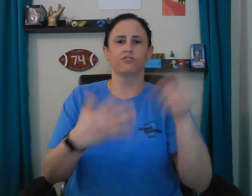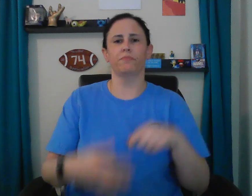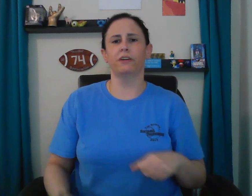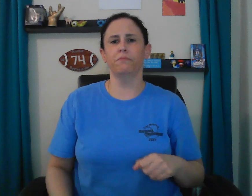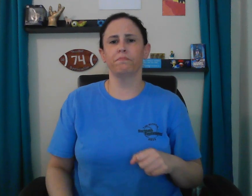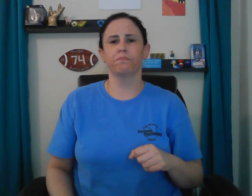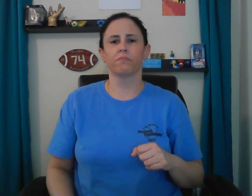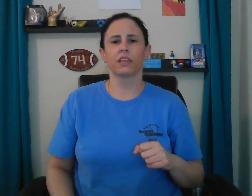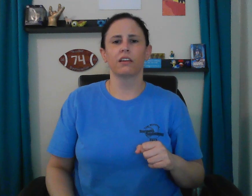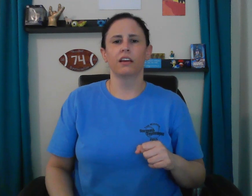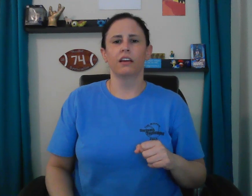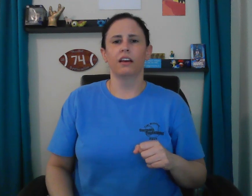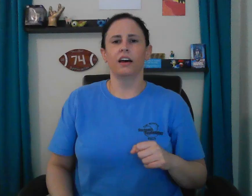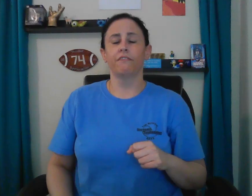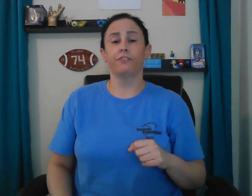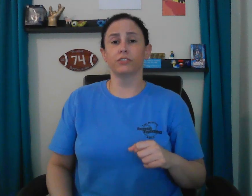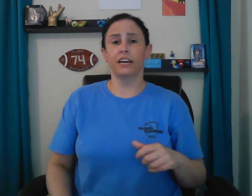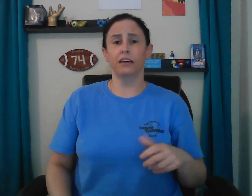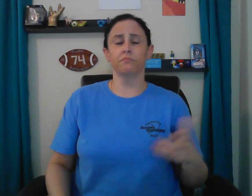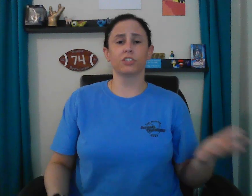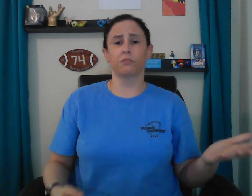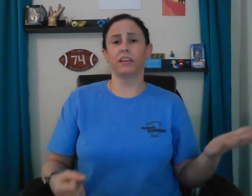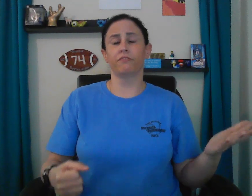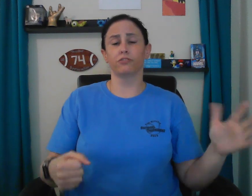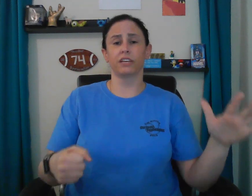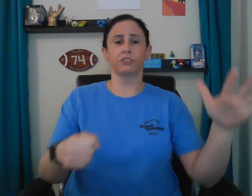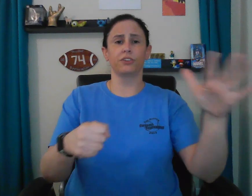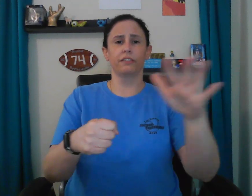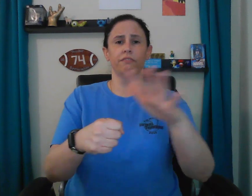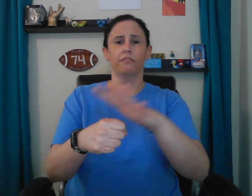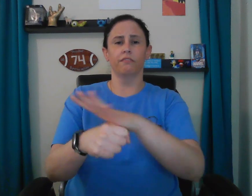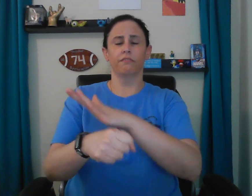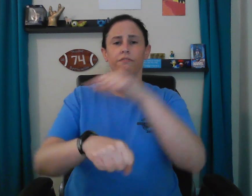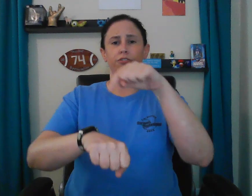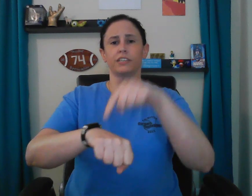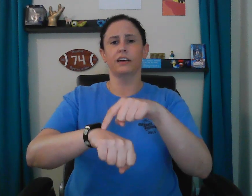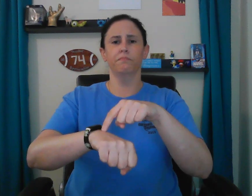Drop out. Full time, so being a full time student. Full time.